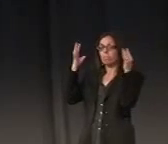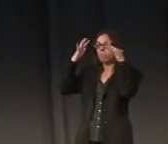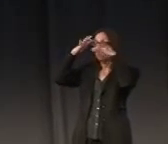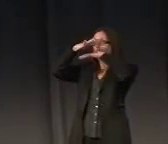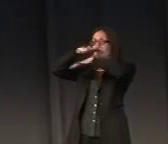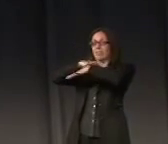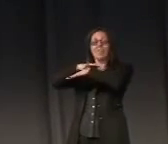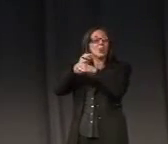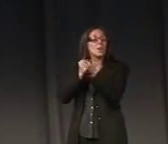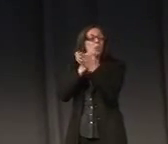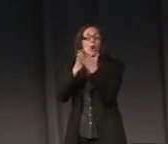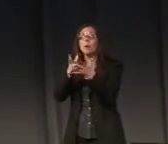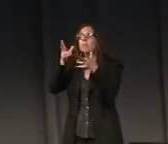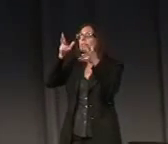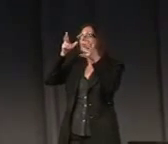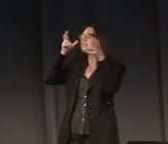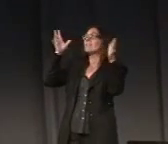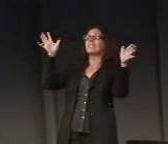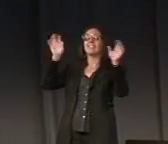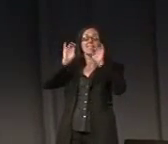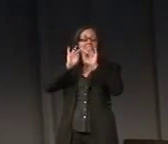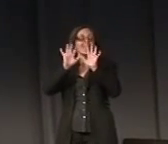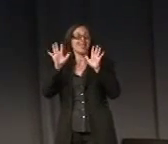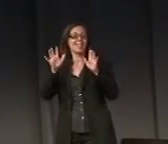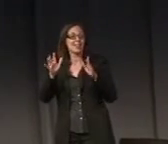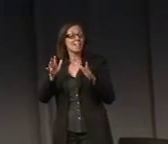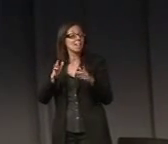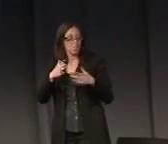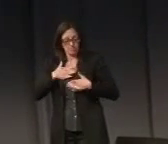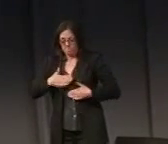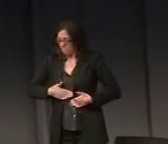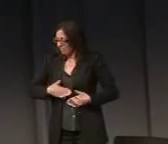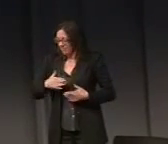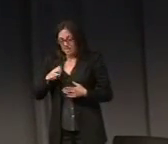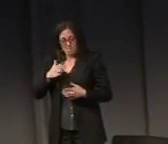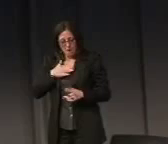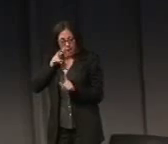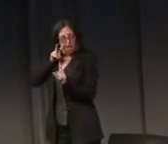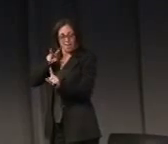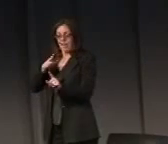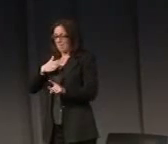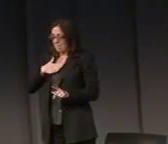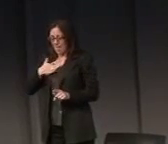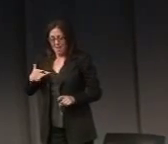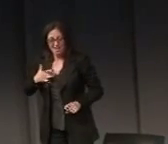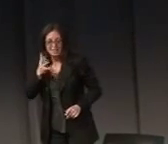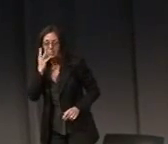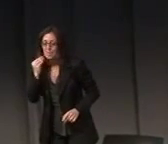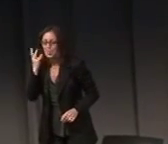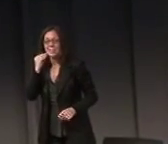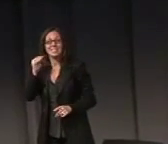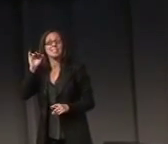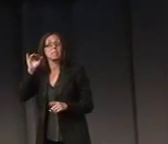that led Goethe to posit a corporal subjectivity that made a clean cut with Newtonian optics.